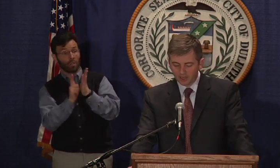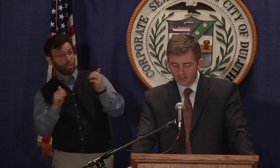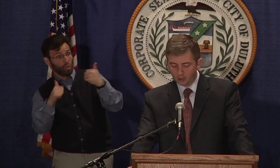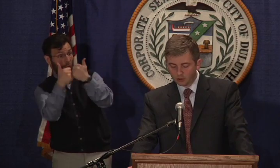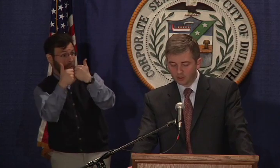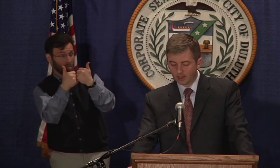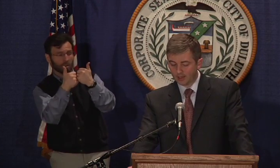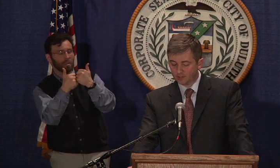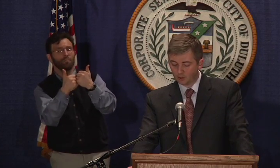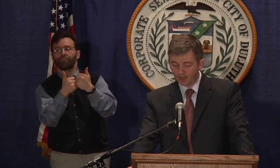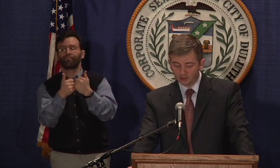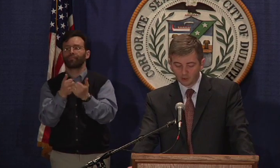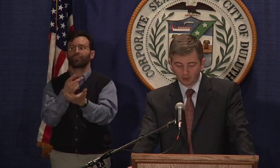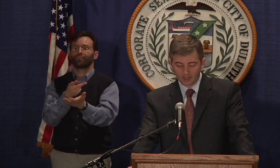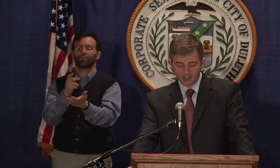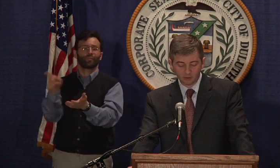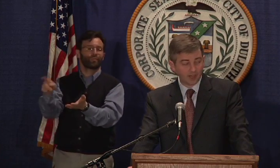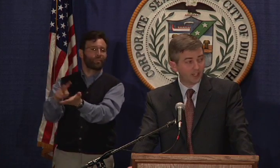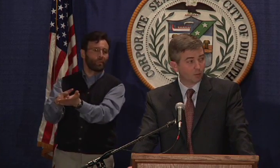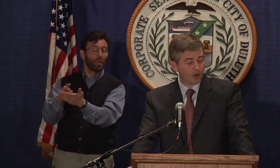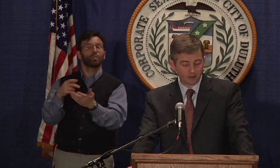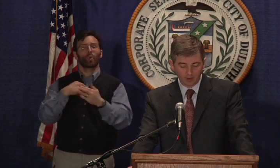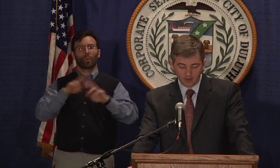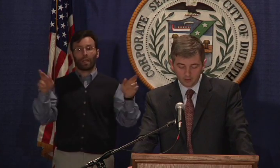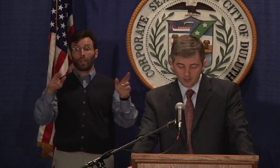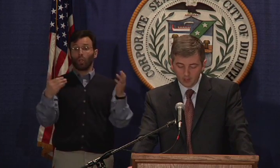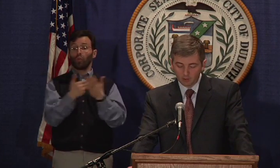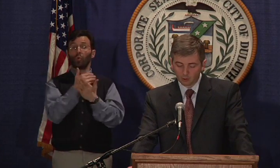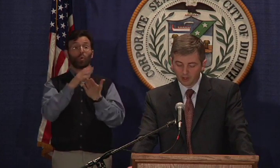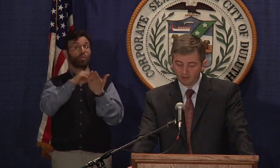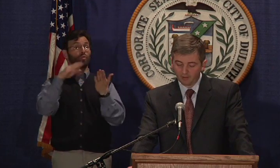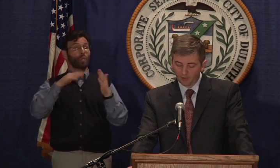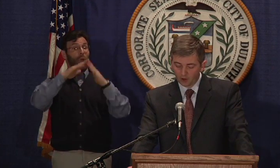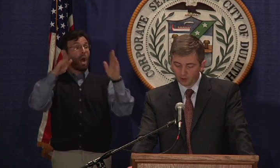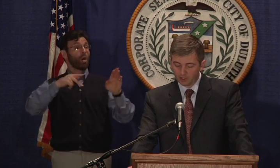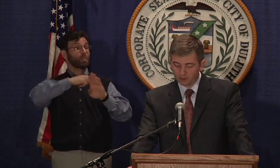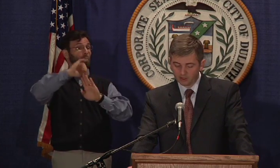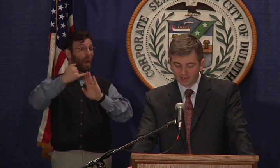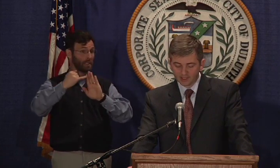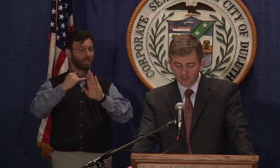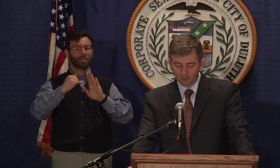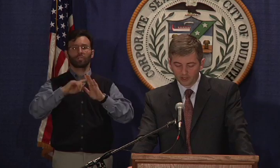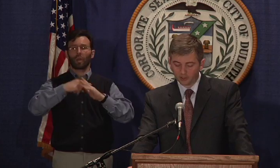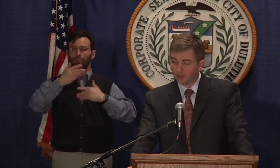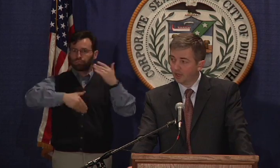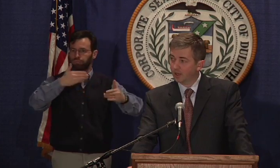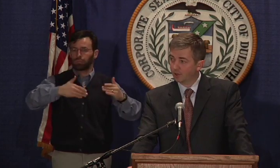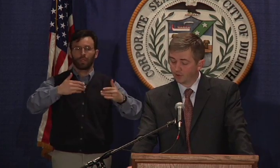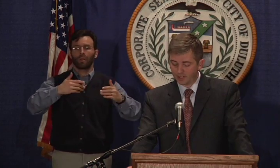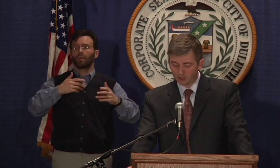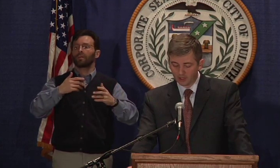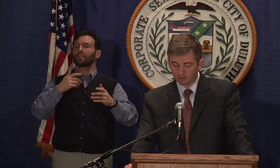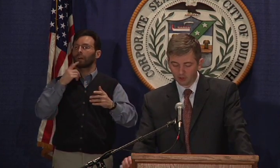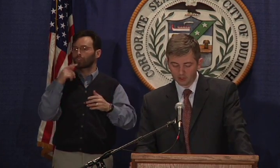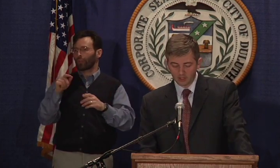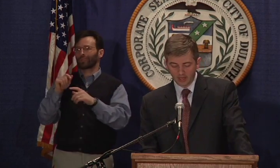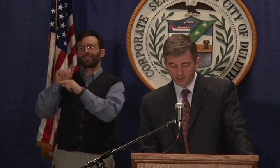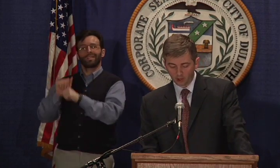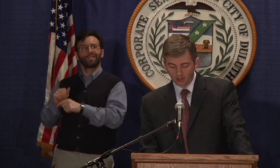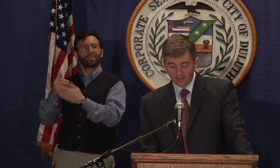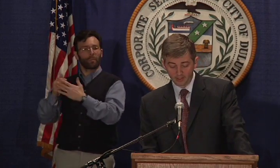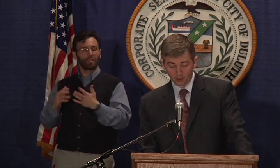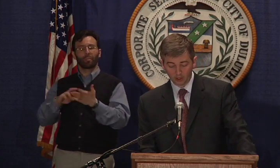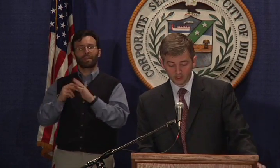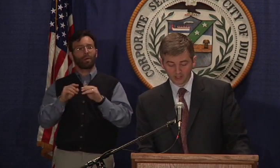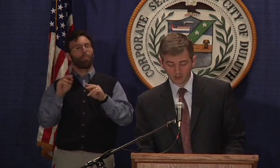now seeing new student housing projects ready to break ground, which will even further reduce density pressure in our traditional neighborhoods